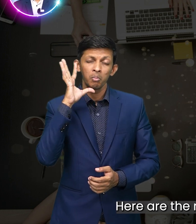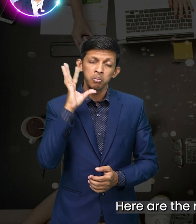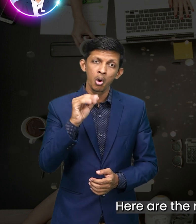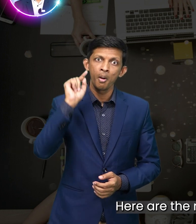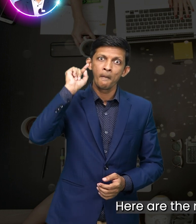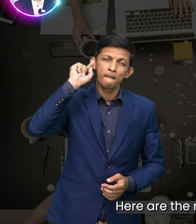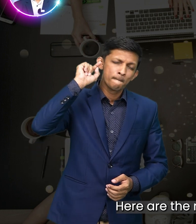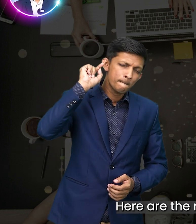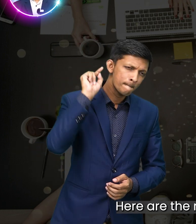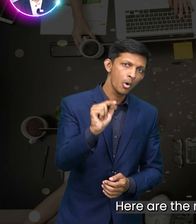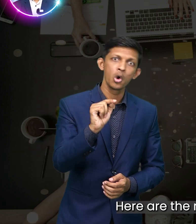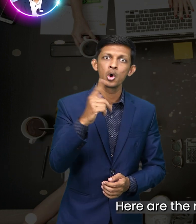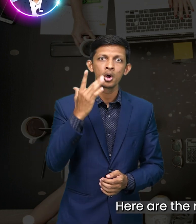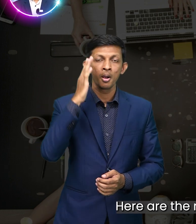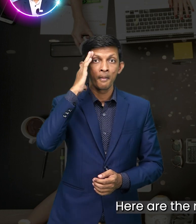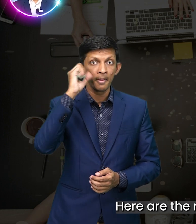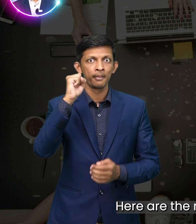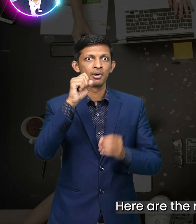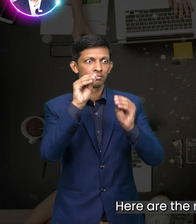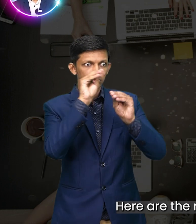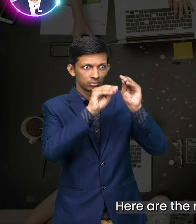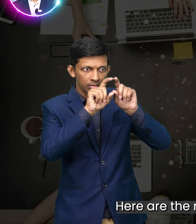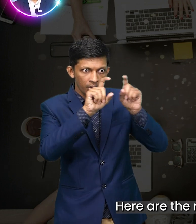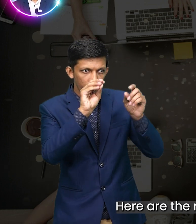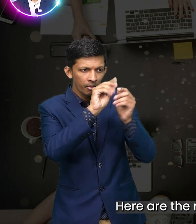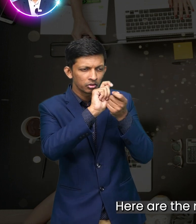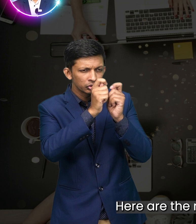Here are the main points to keep in mind.